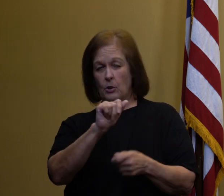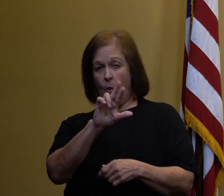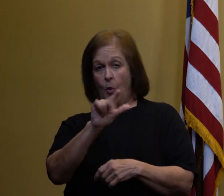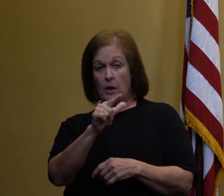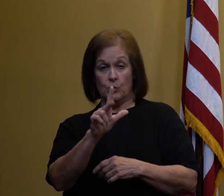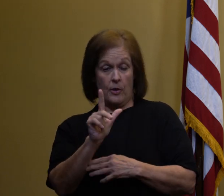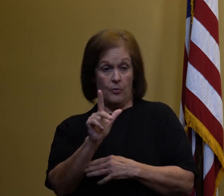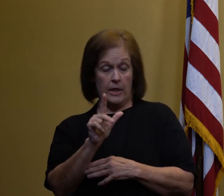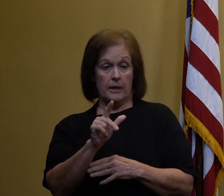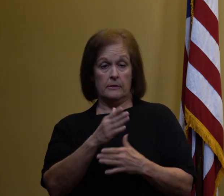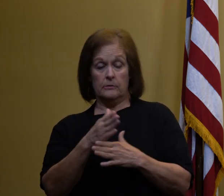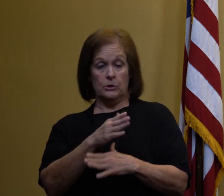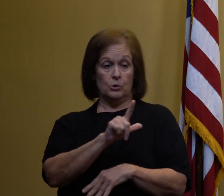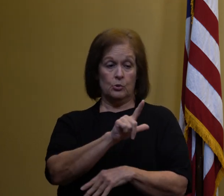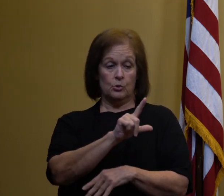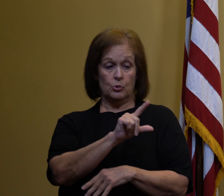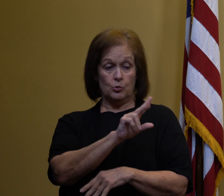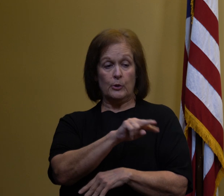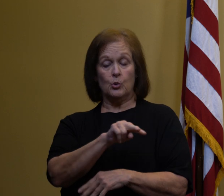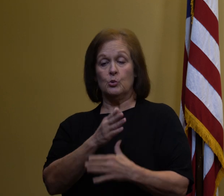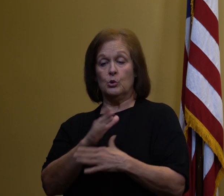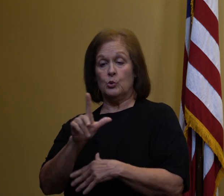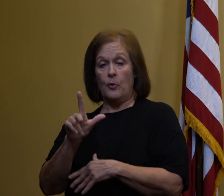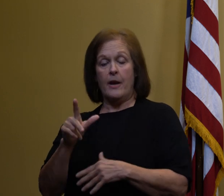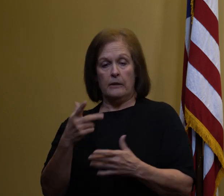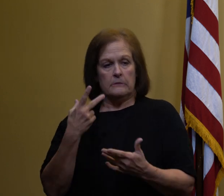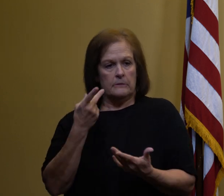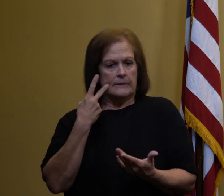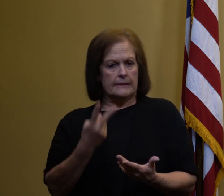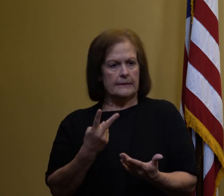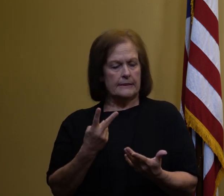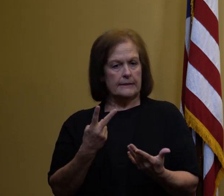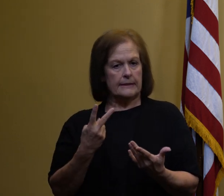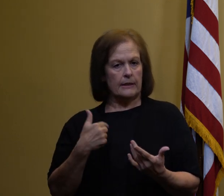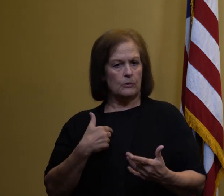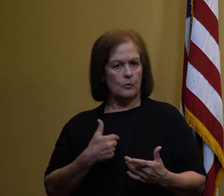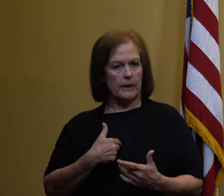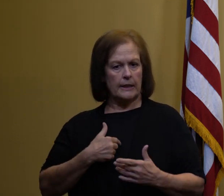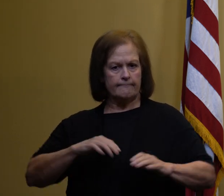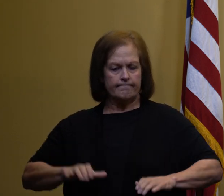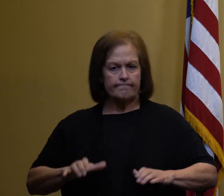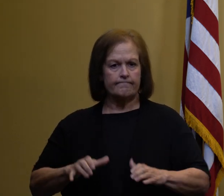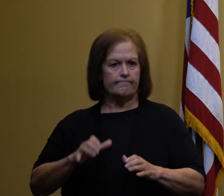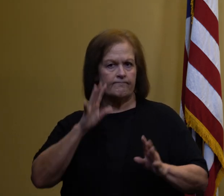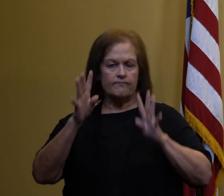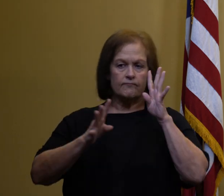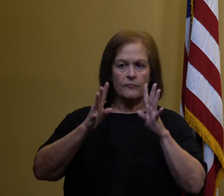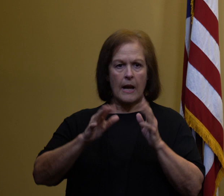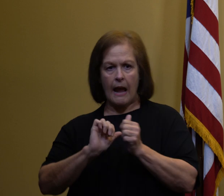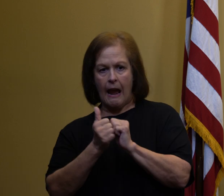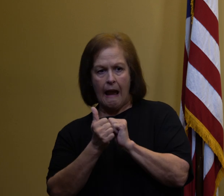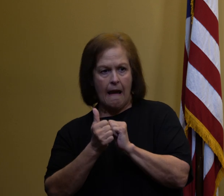23 with the year of 22, it just also demonstrates how our proactive and innovative strategies and